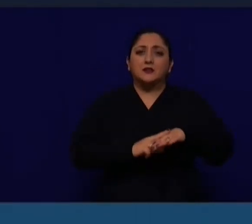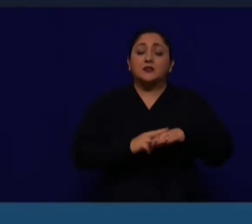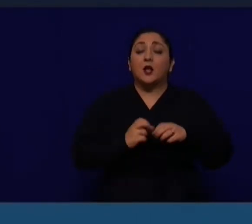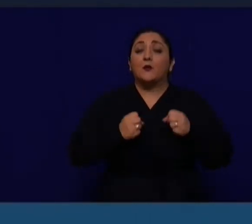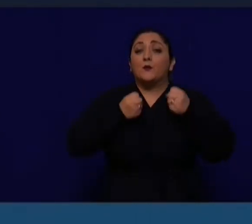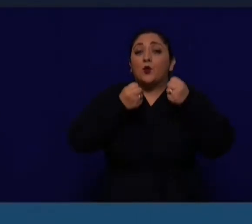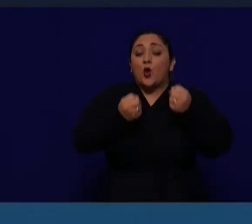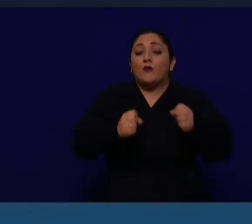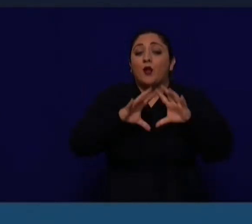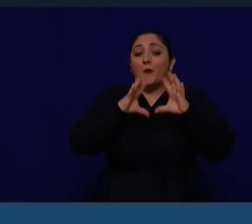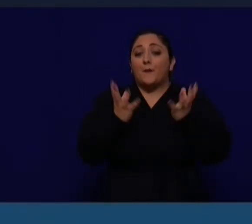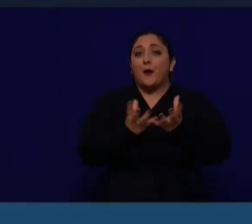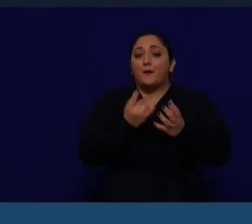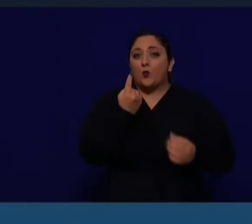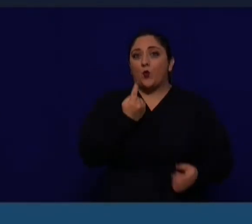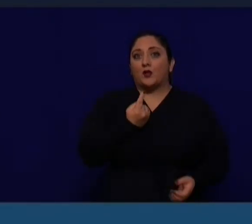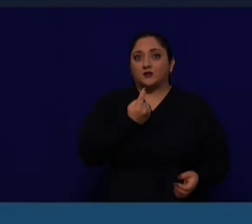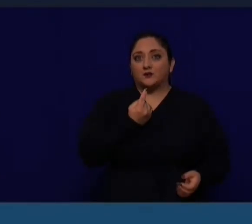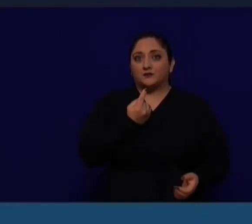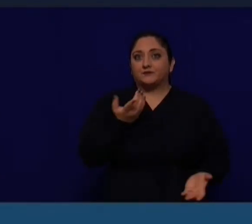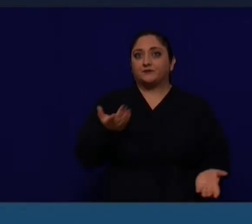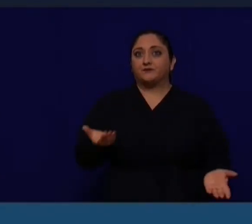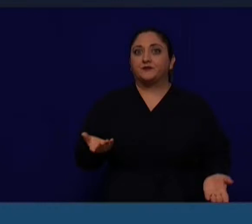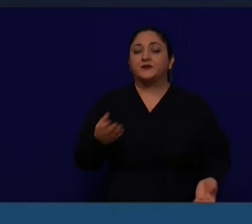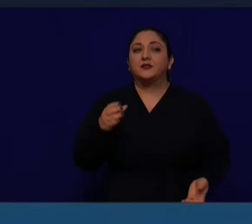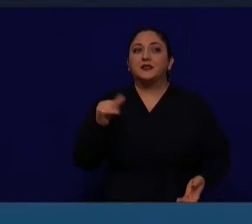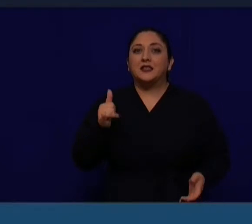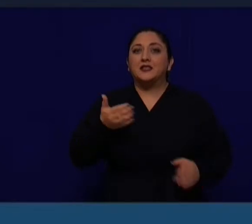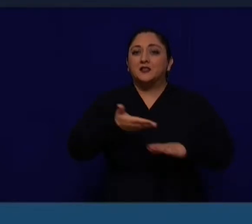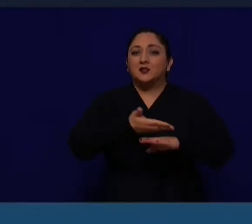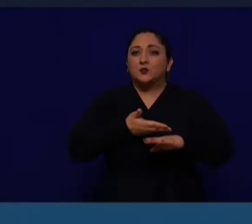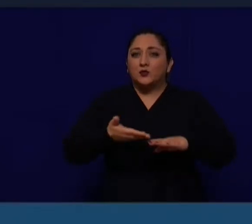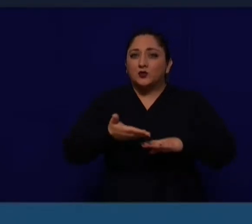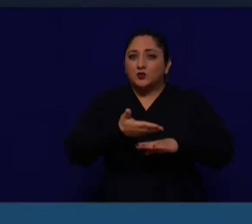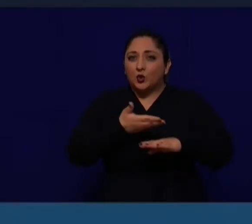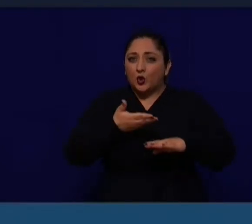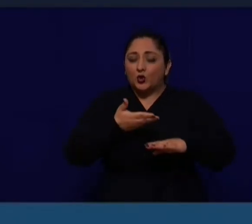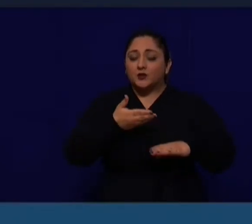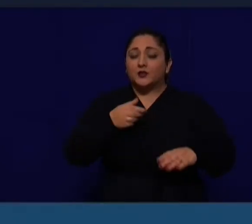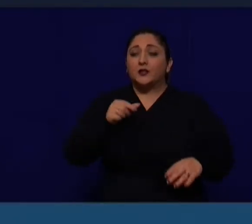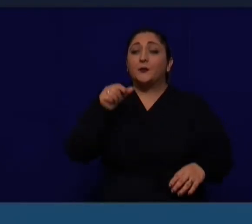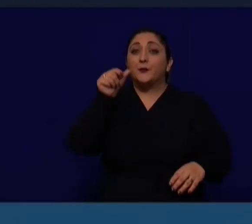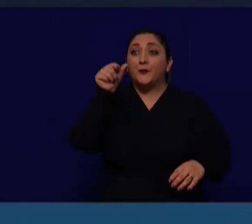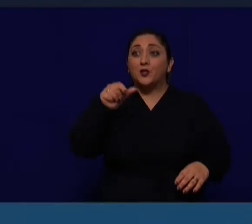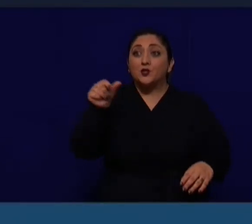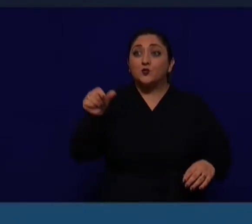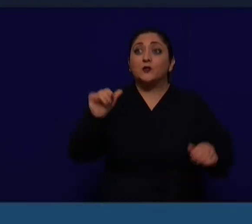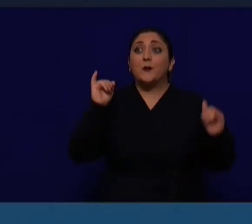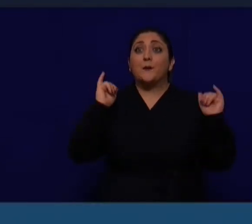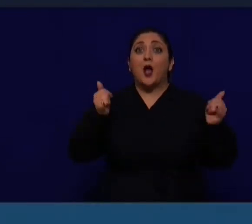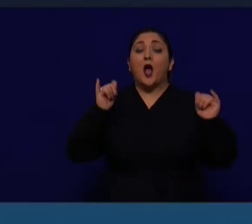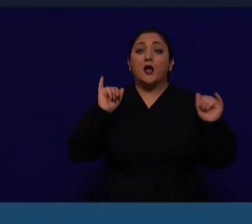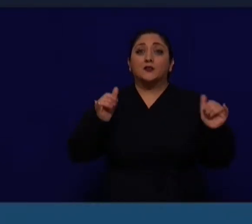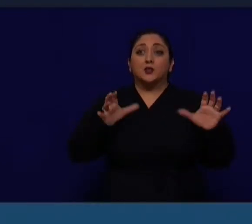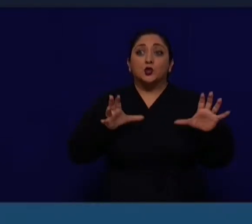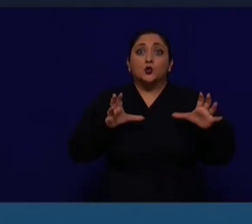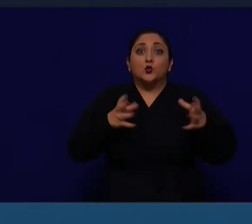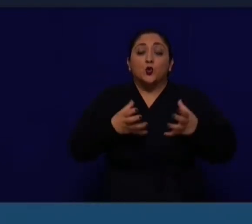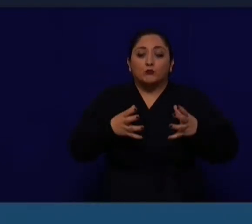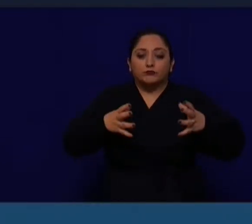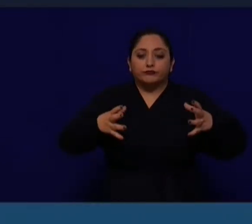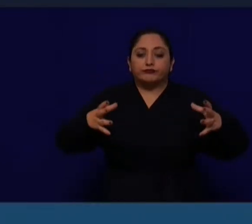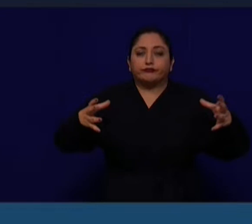tiegħu. Però jekk ħajkun hemm sitwazzjoni fejn ħajkollok persuni li ħajkun qegħdin jagħmlu parties fejn hija ovvja li inti għandek ħafna iktar